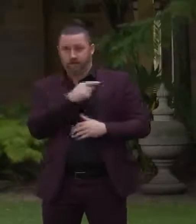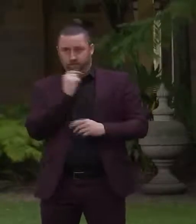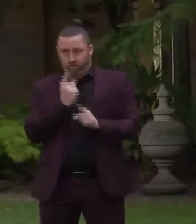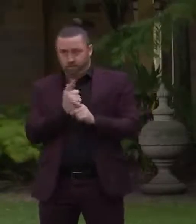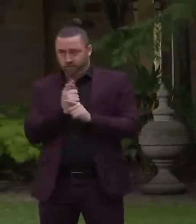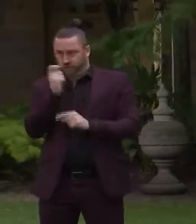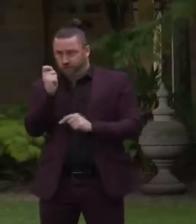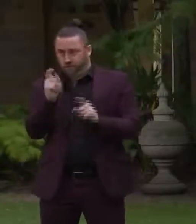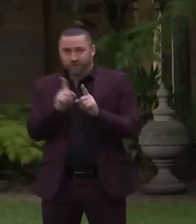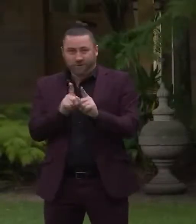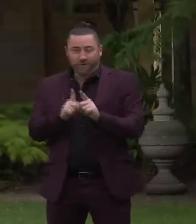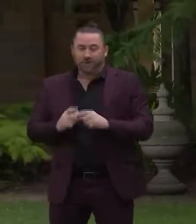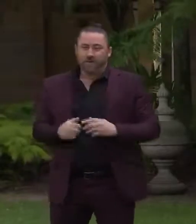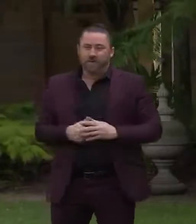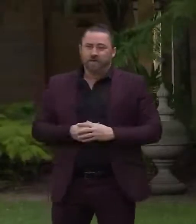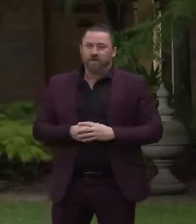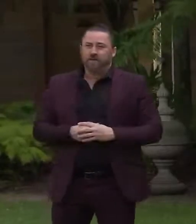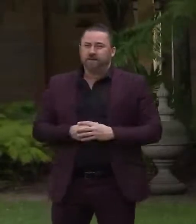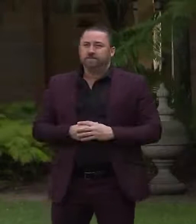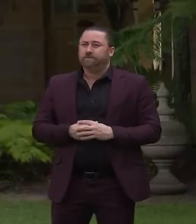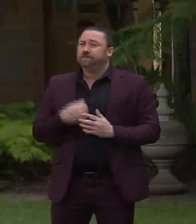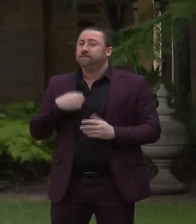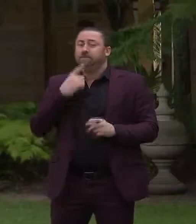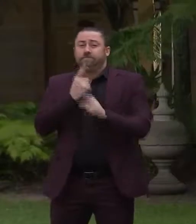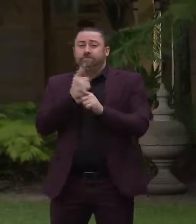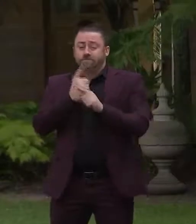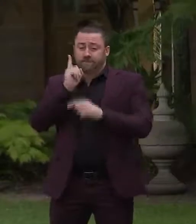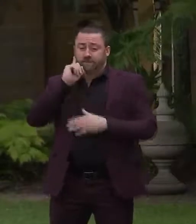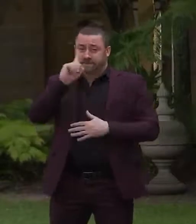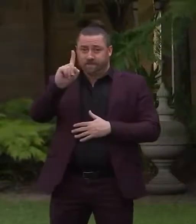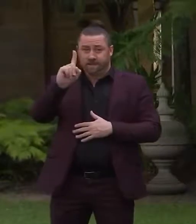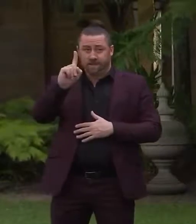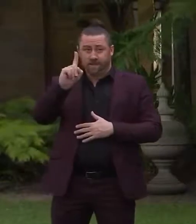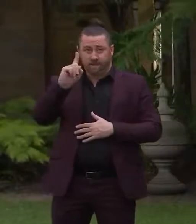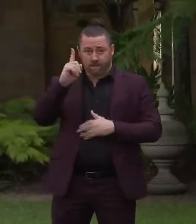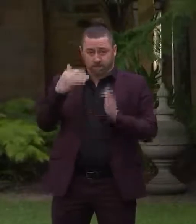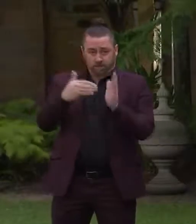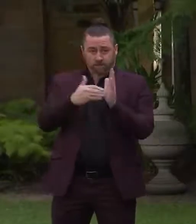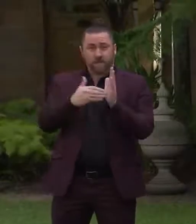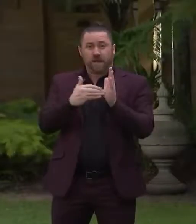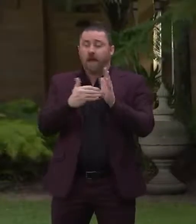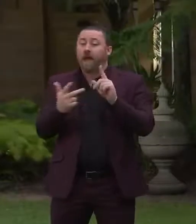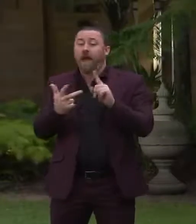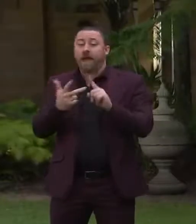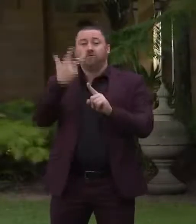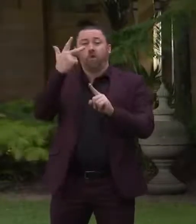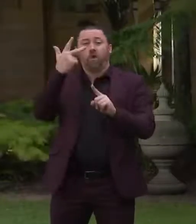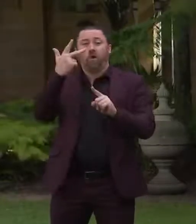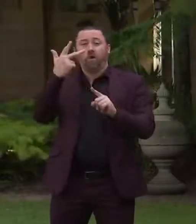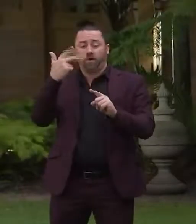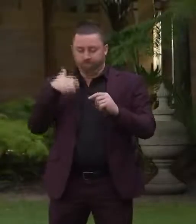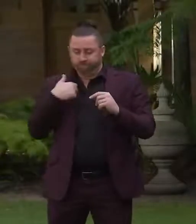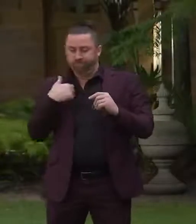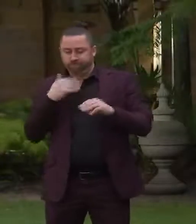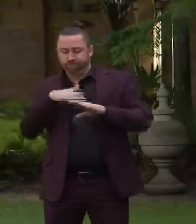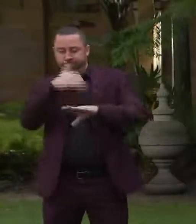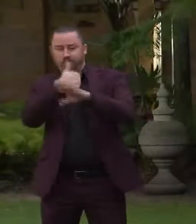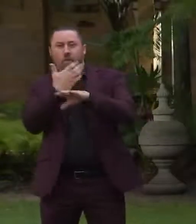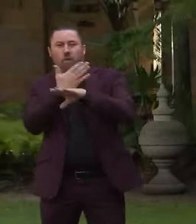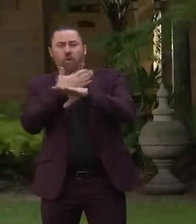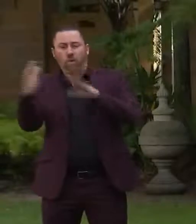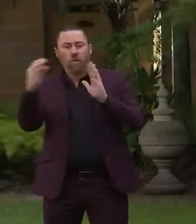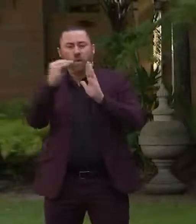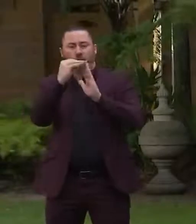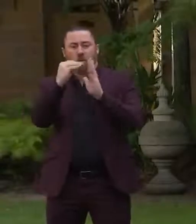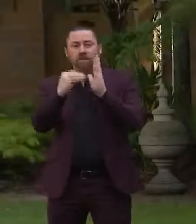that. So as we said yesterday, from 8 a.m. today, only staff who've had their vaccine can look after